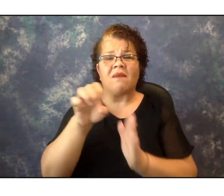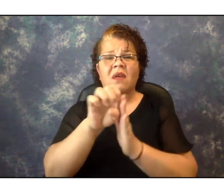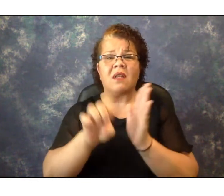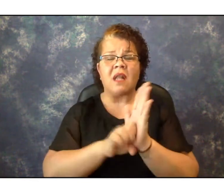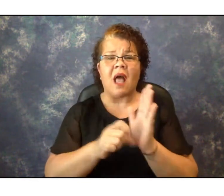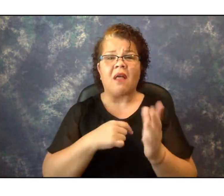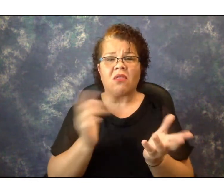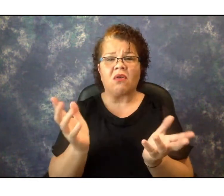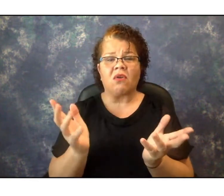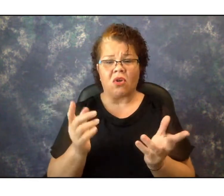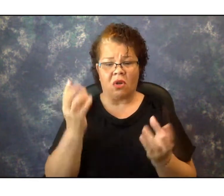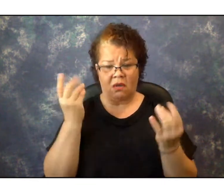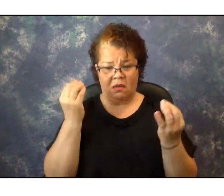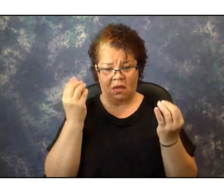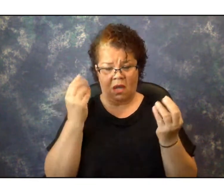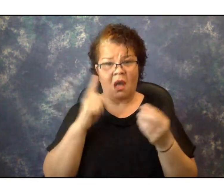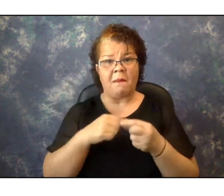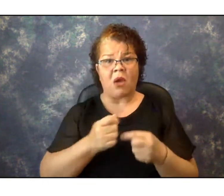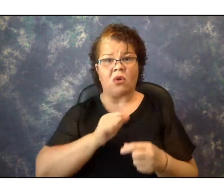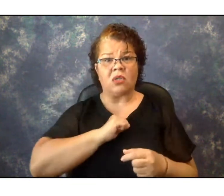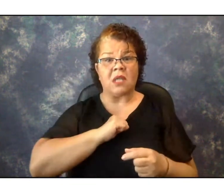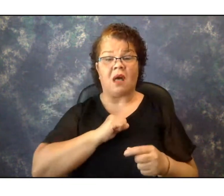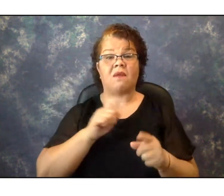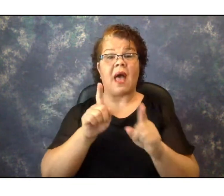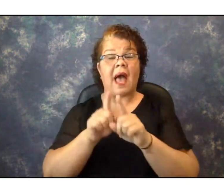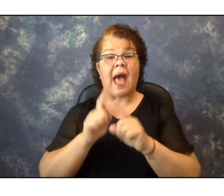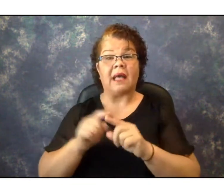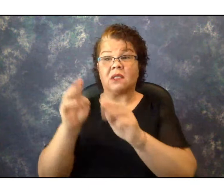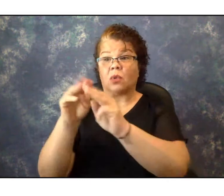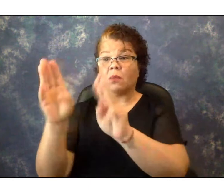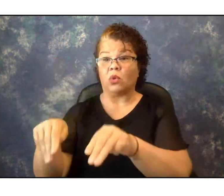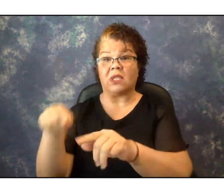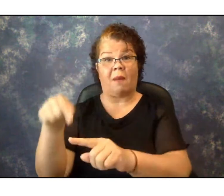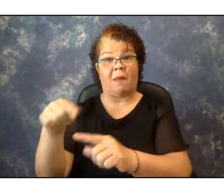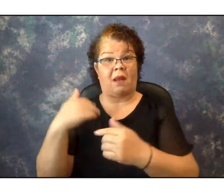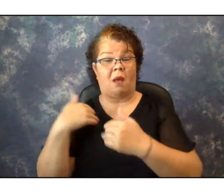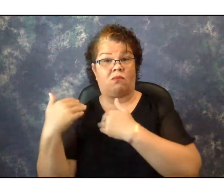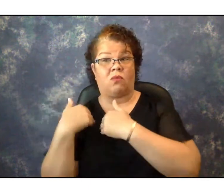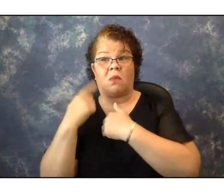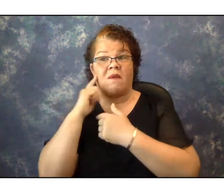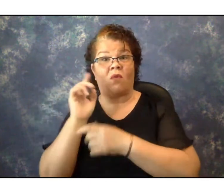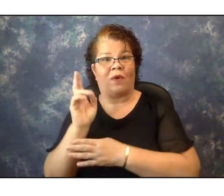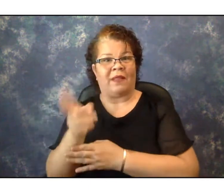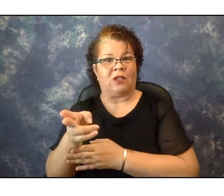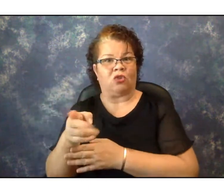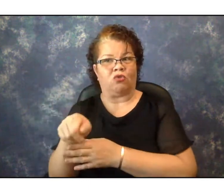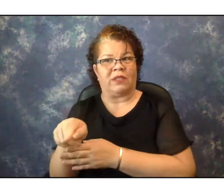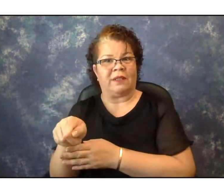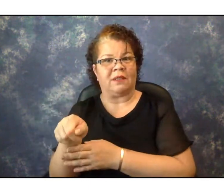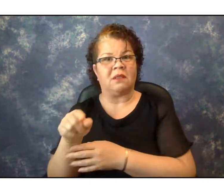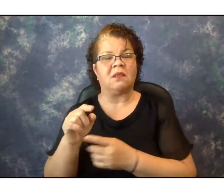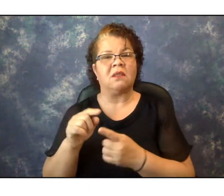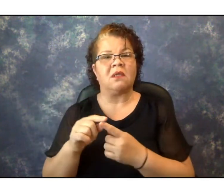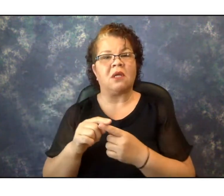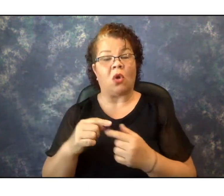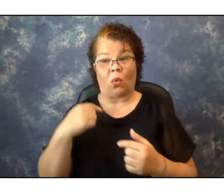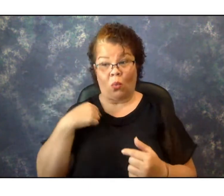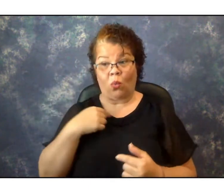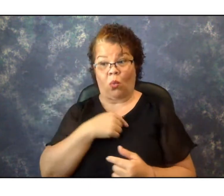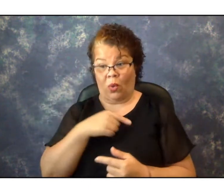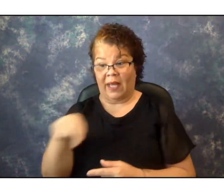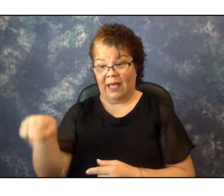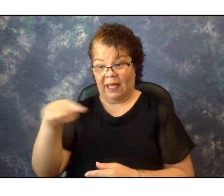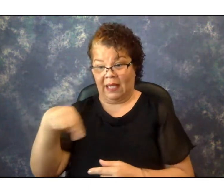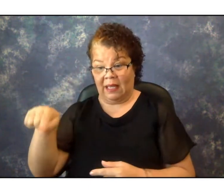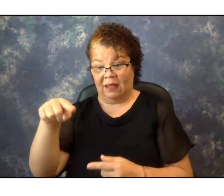that. But as the museum, as stewards of this history, we, for instance, had and